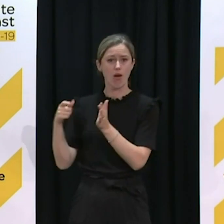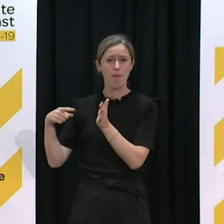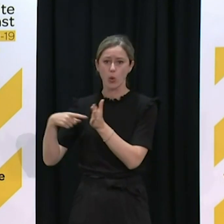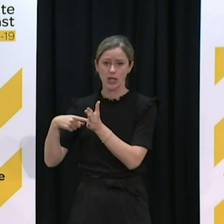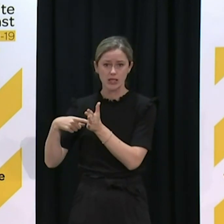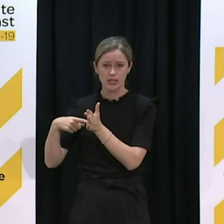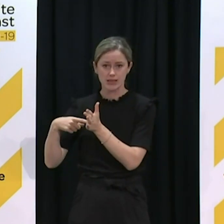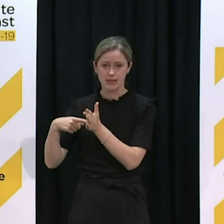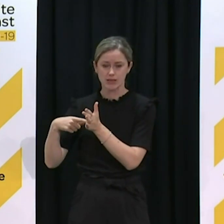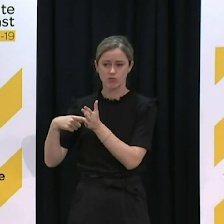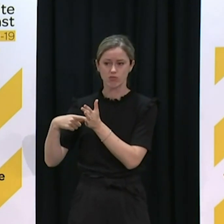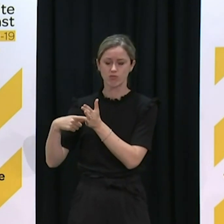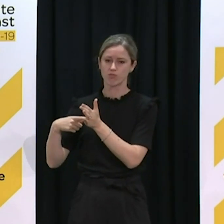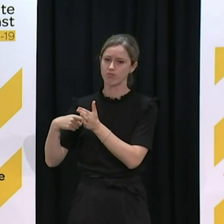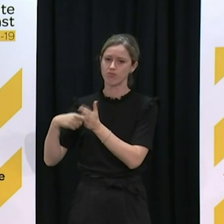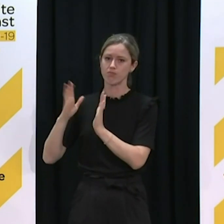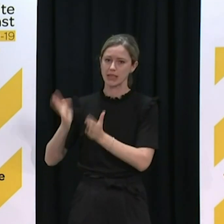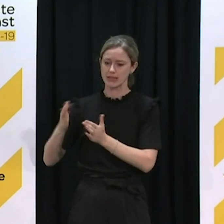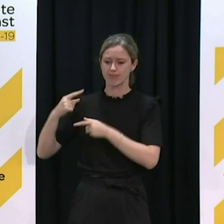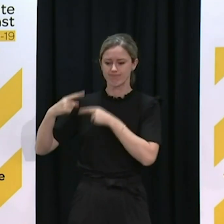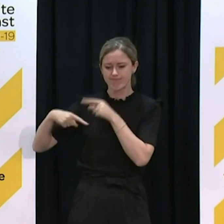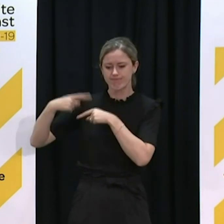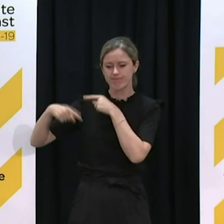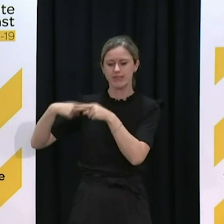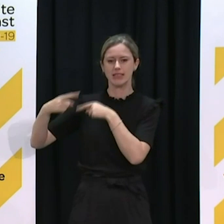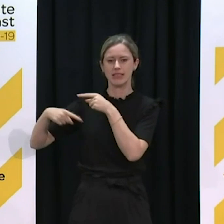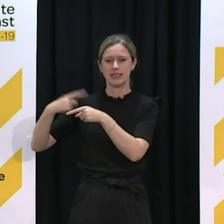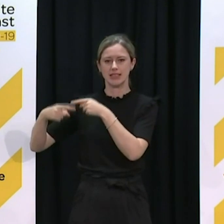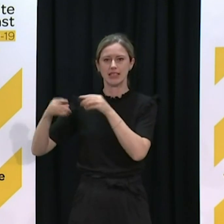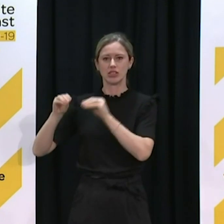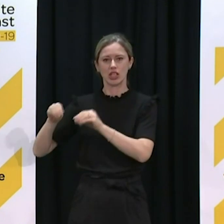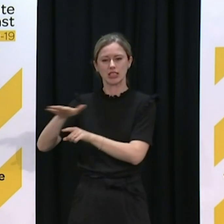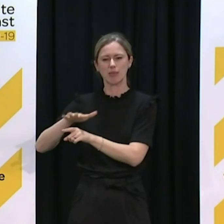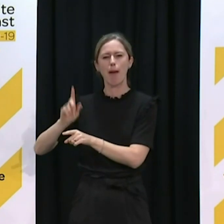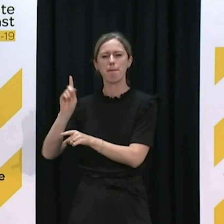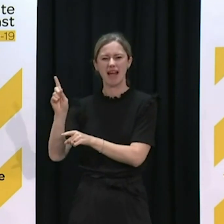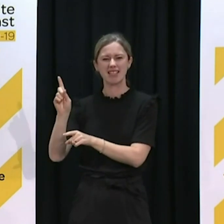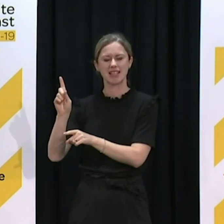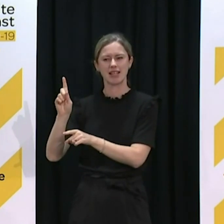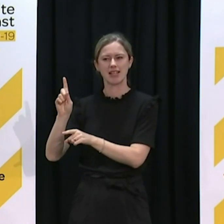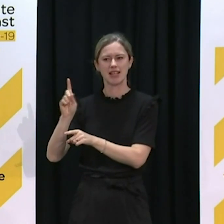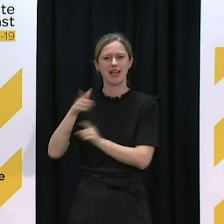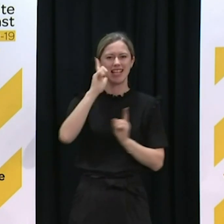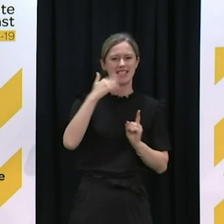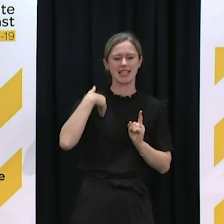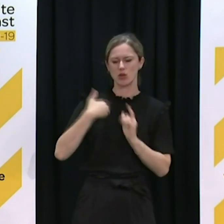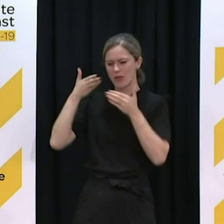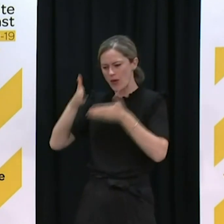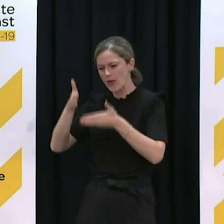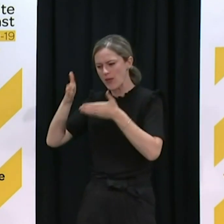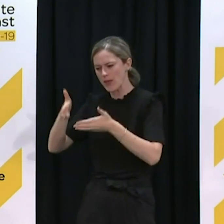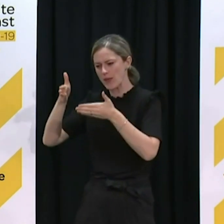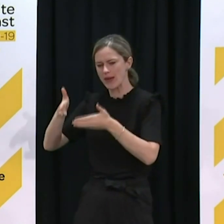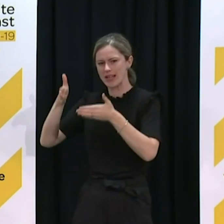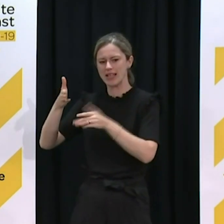and they're still very important parts of the government's work in the education space. But they do require considerable effort, and we